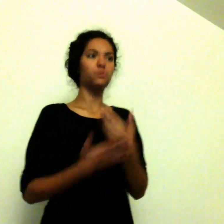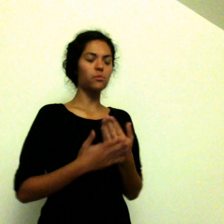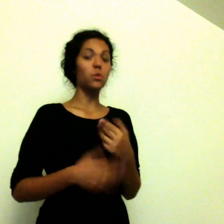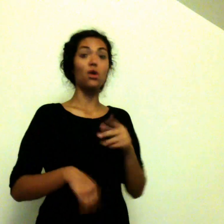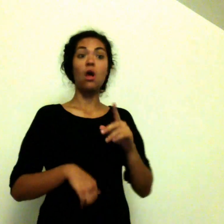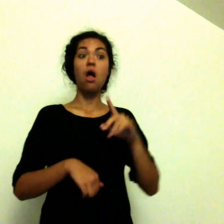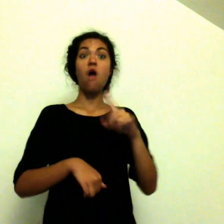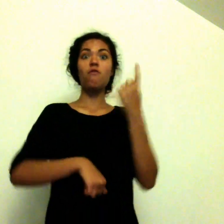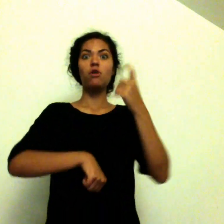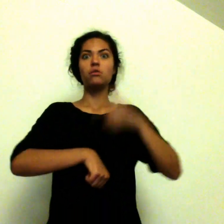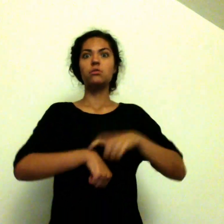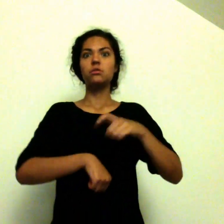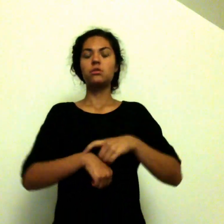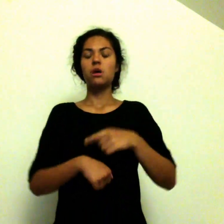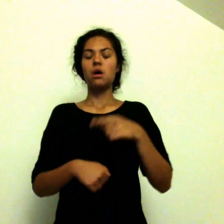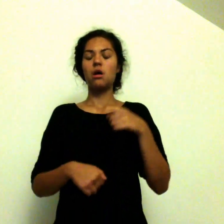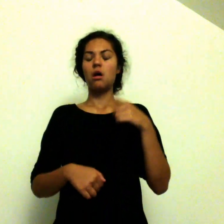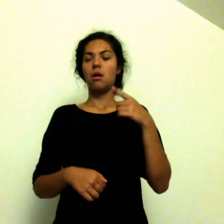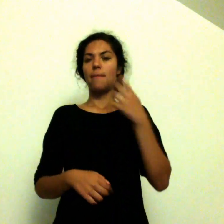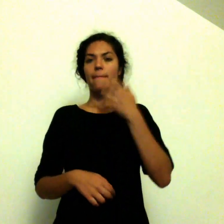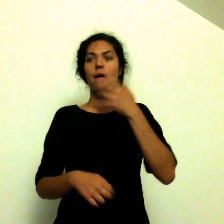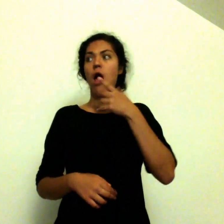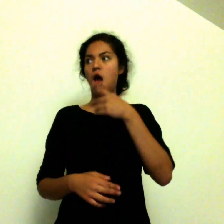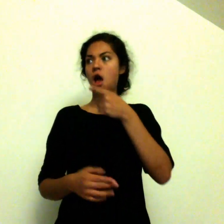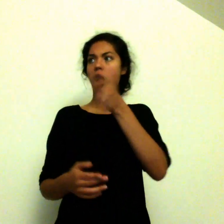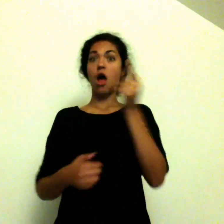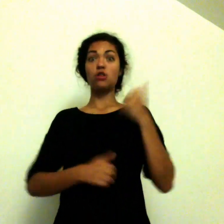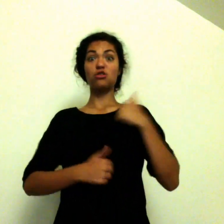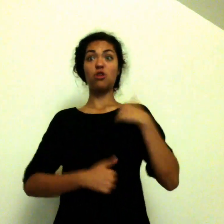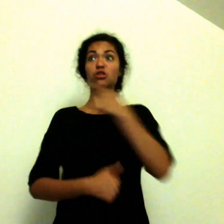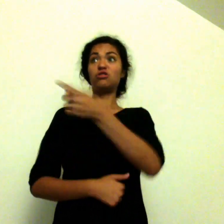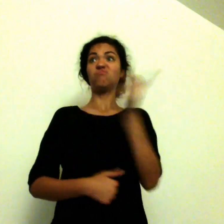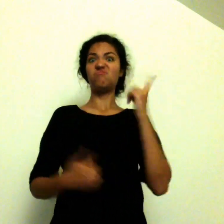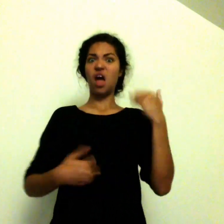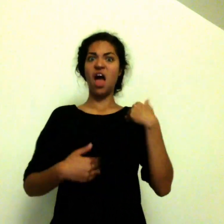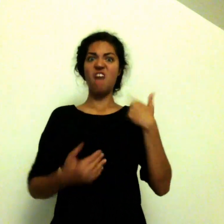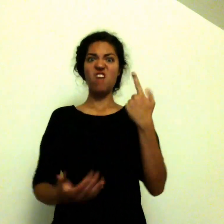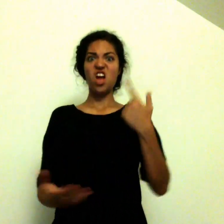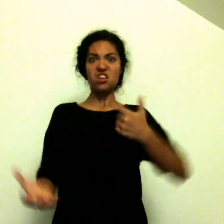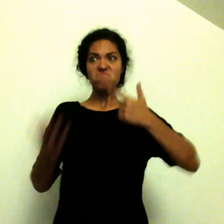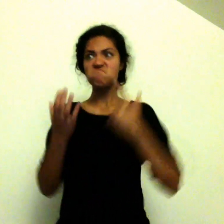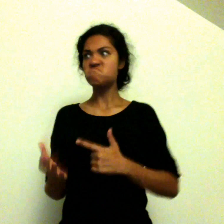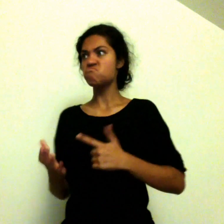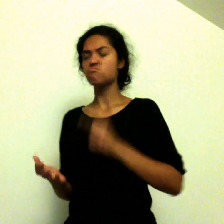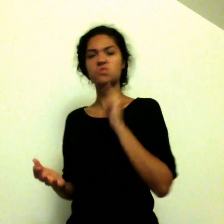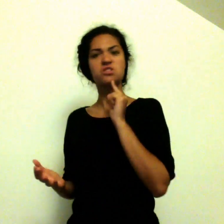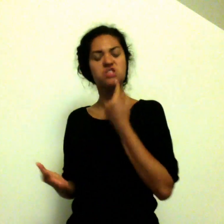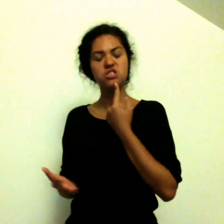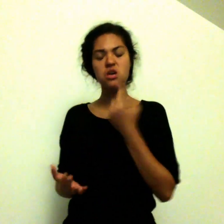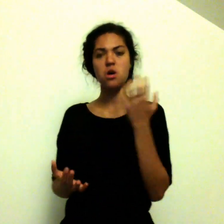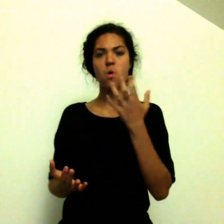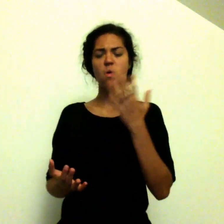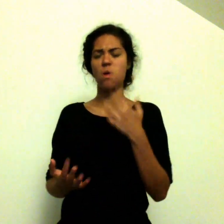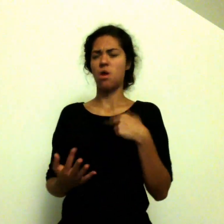that immigration hall, and all around us, Israeli soldiers, machine guns in their hands. There was a tremendous sense